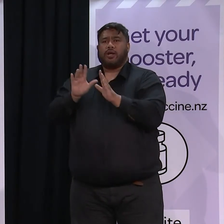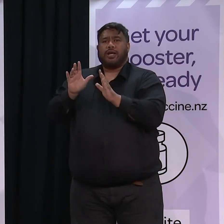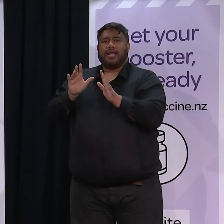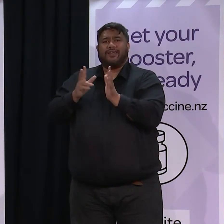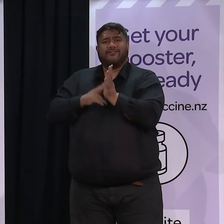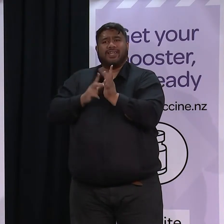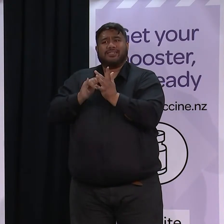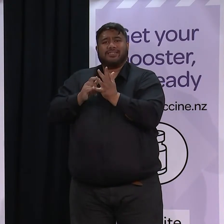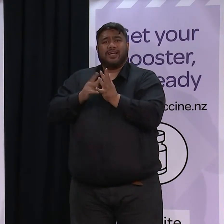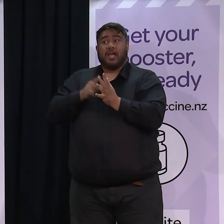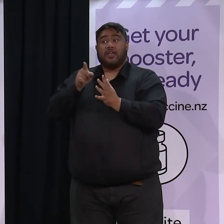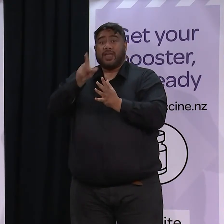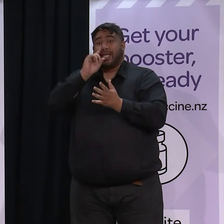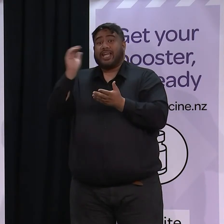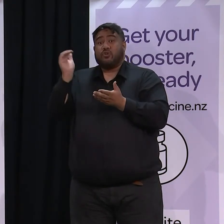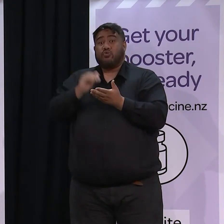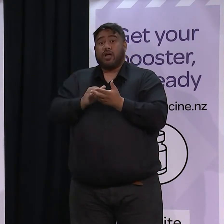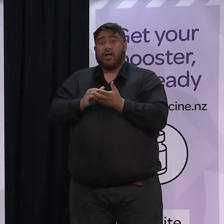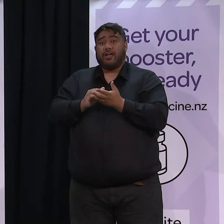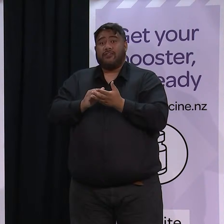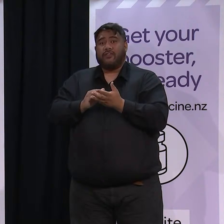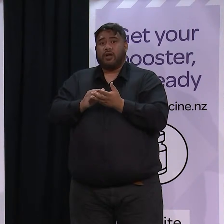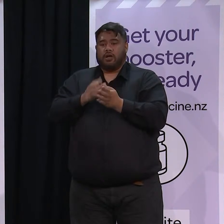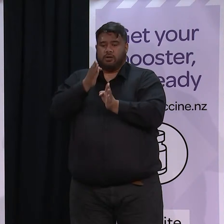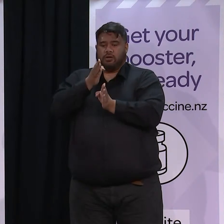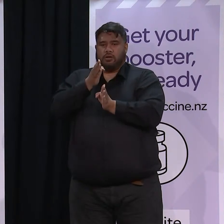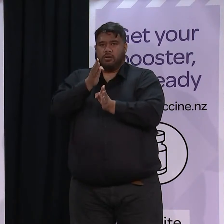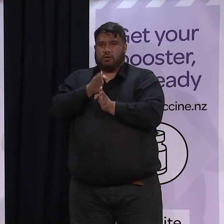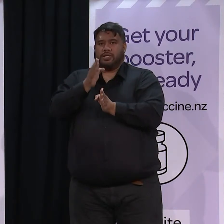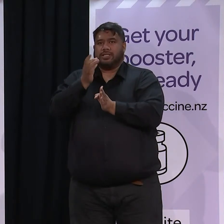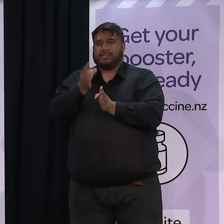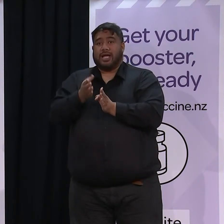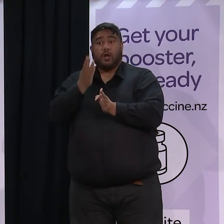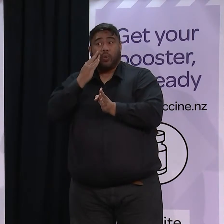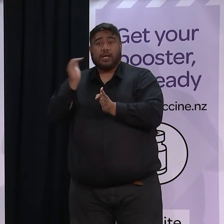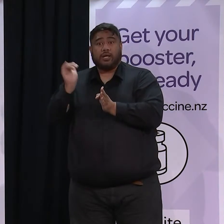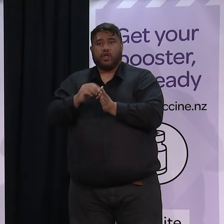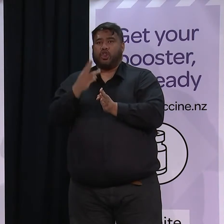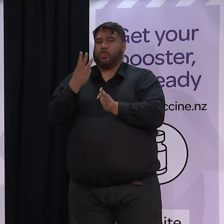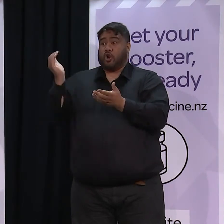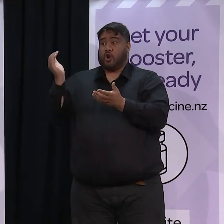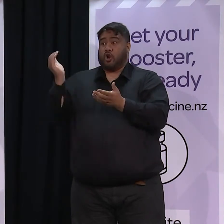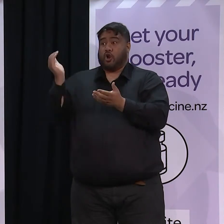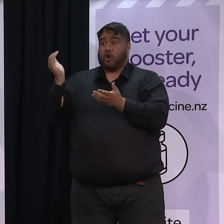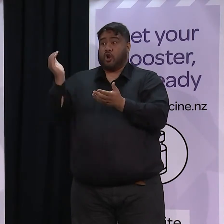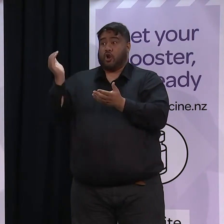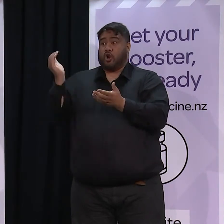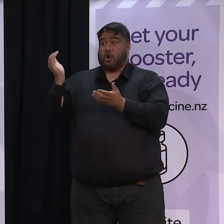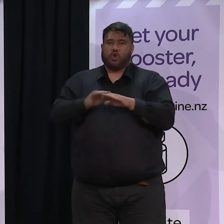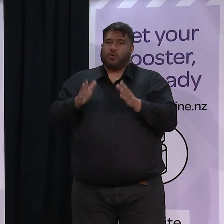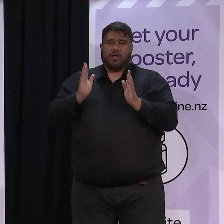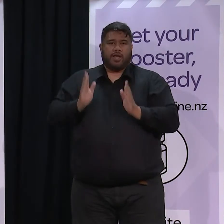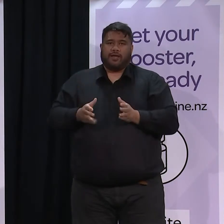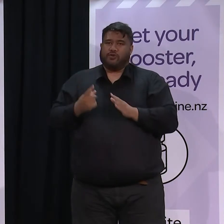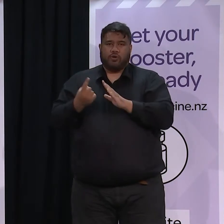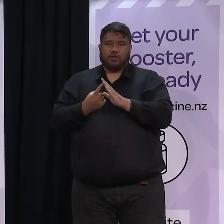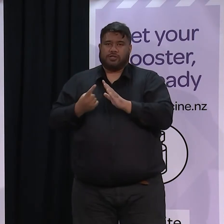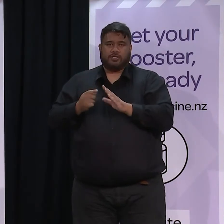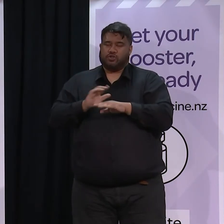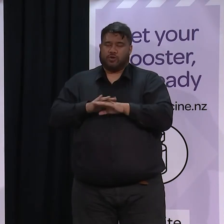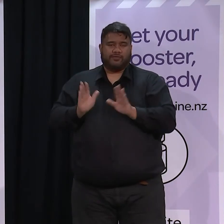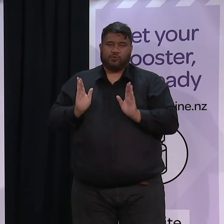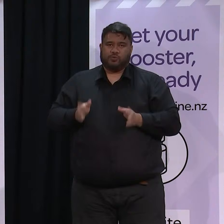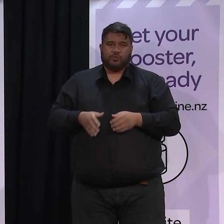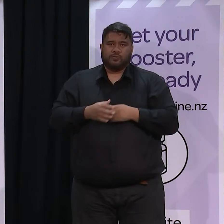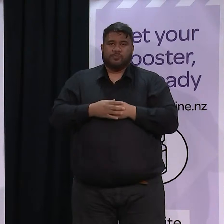be eligible to arrive from the 13th, but will not, as I say, have to isolate. Now, as for the remaining steps, which include holders